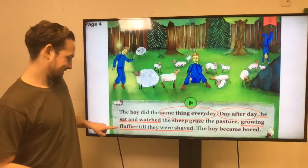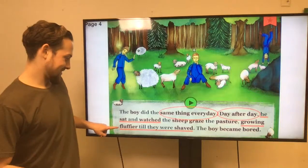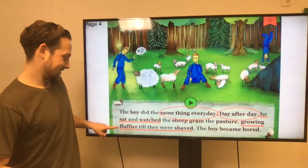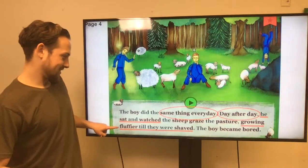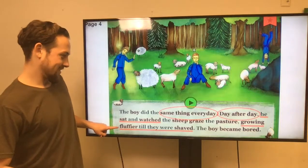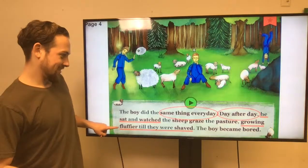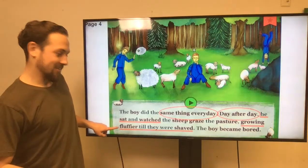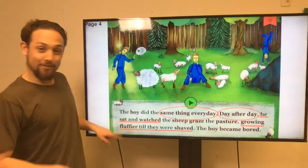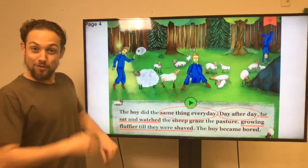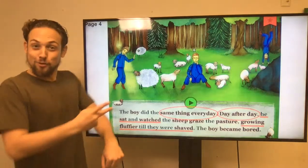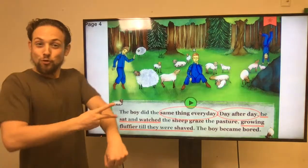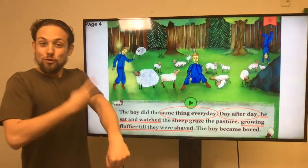Oh, I forgot one on this page.